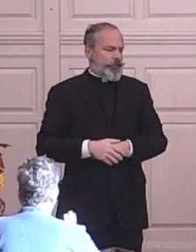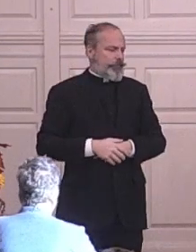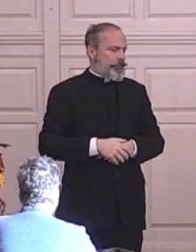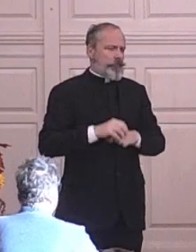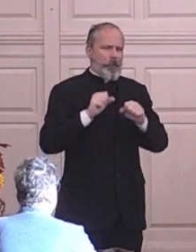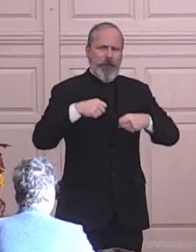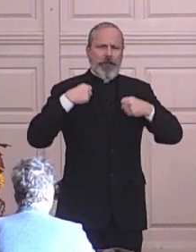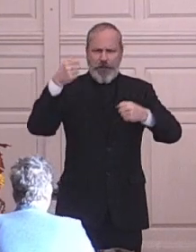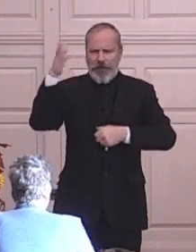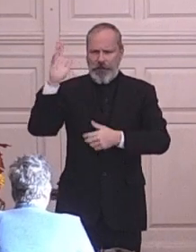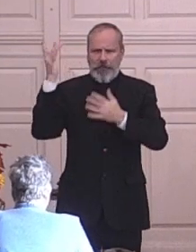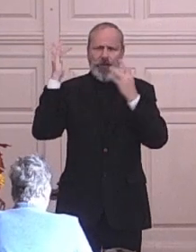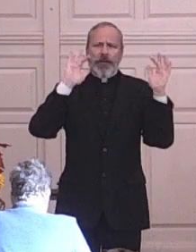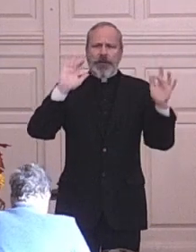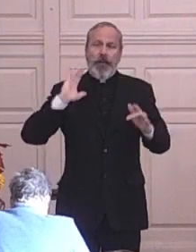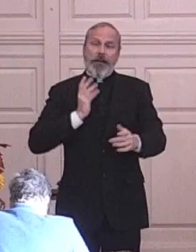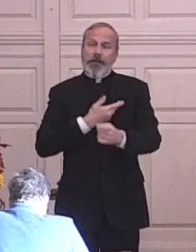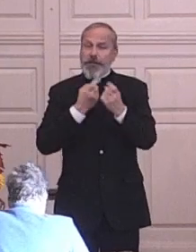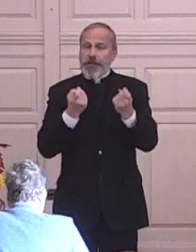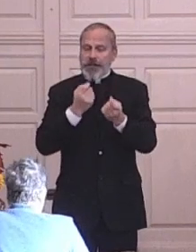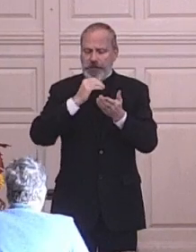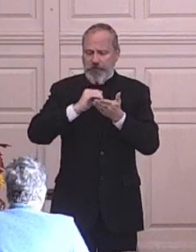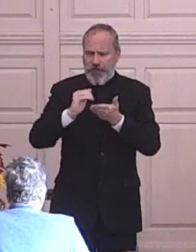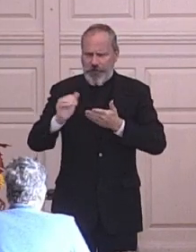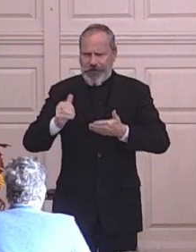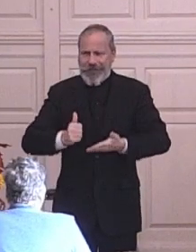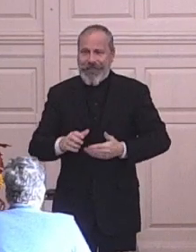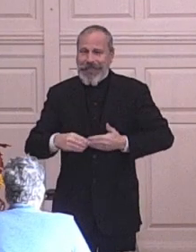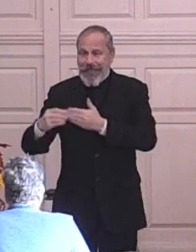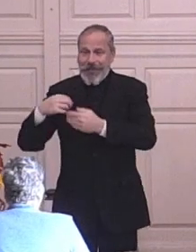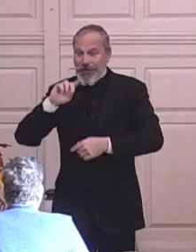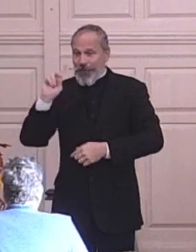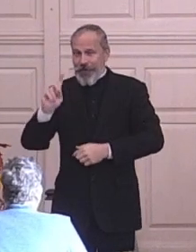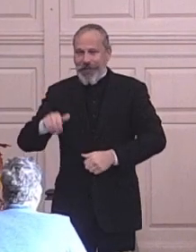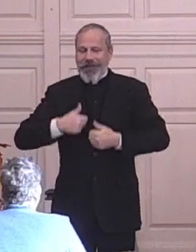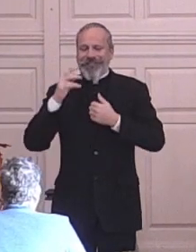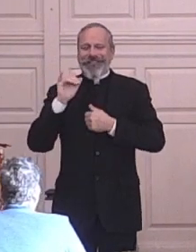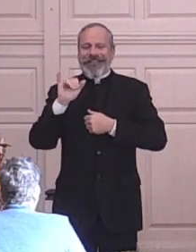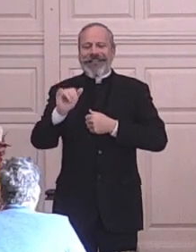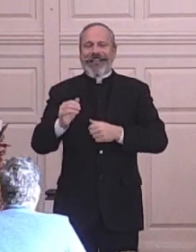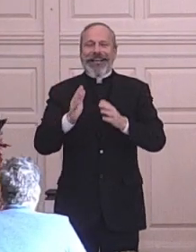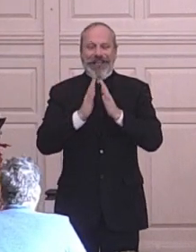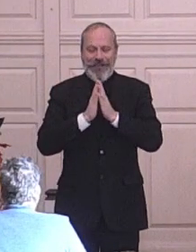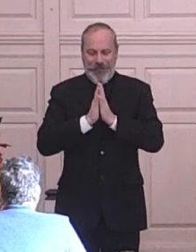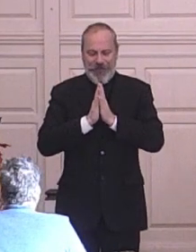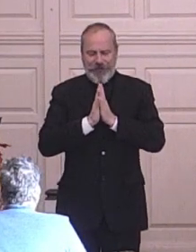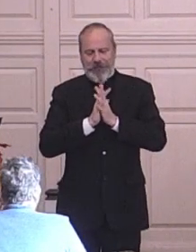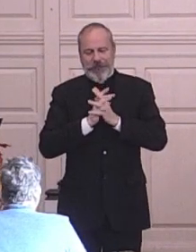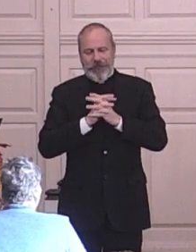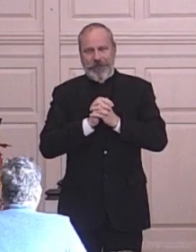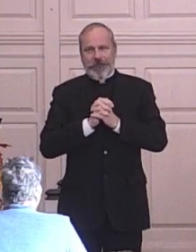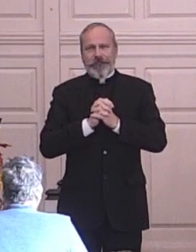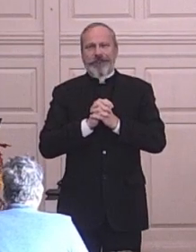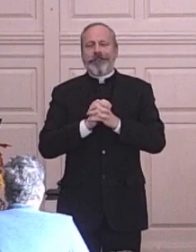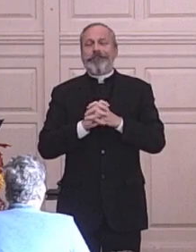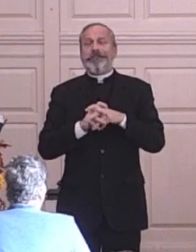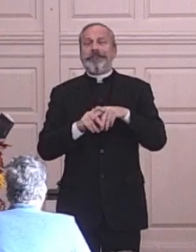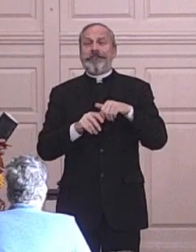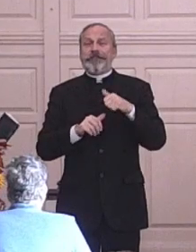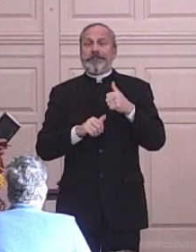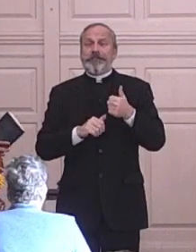may Almighty God have mercy on us, forgive us our sins, and bring us to everlasting life. Amen.